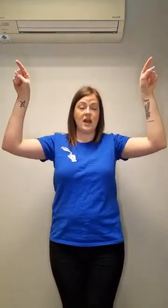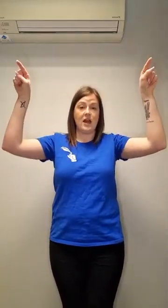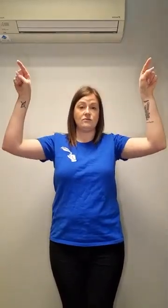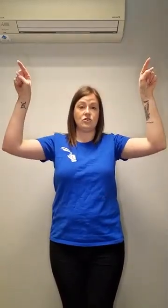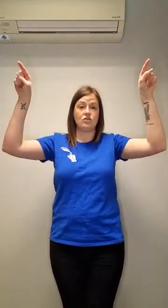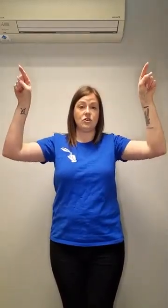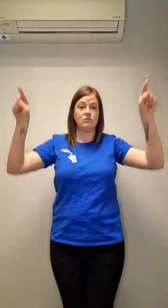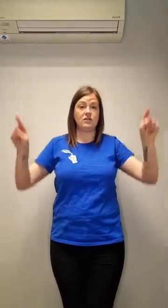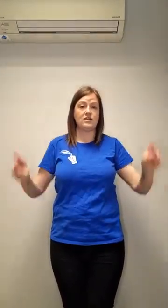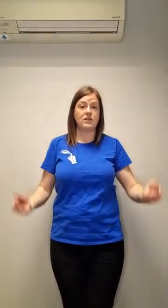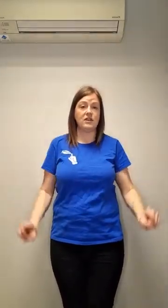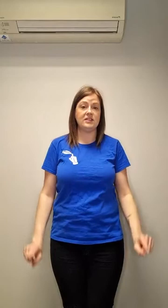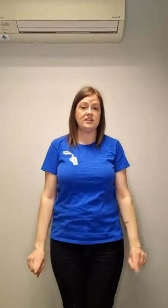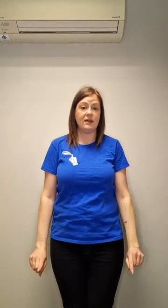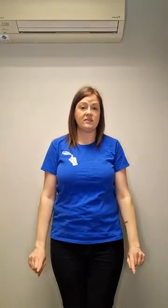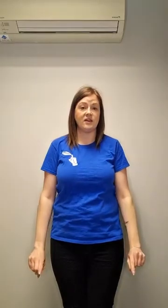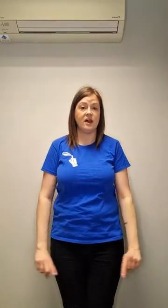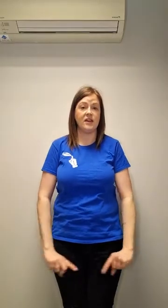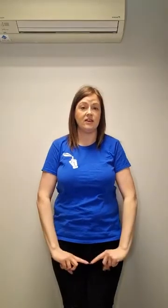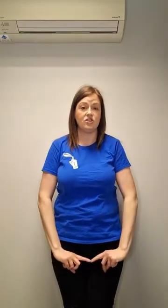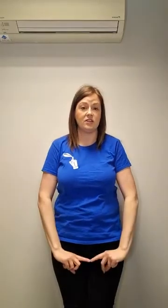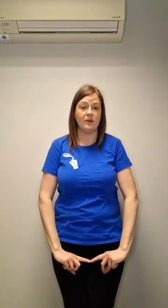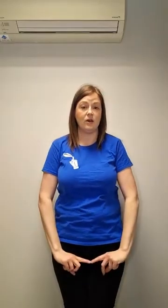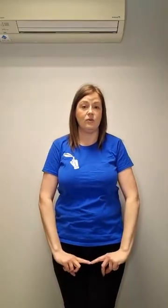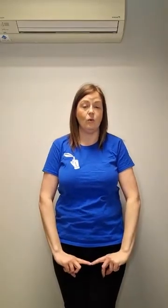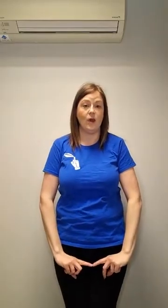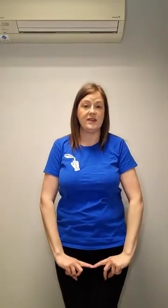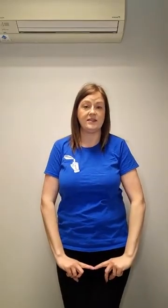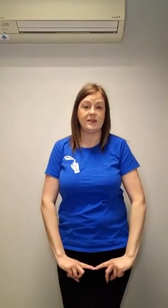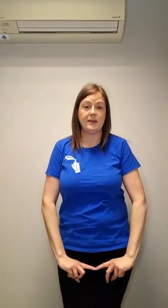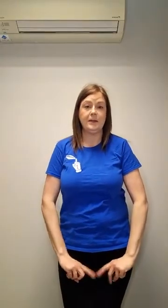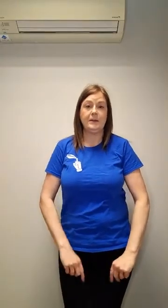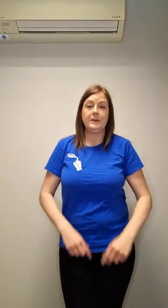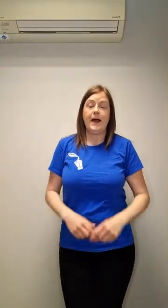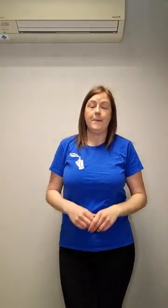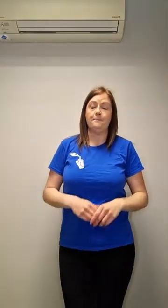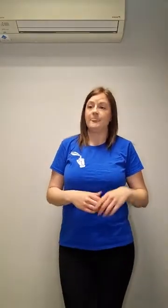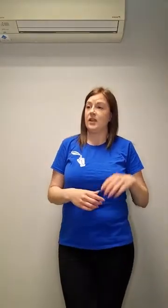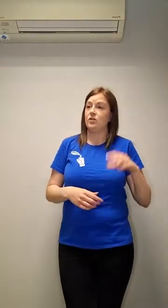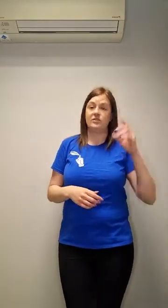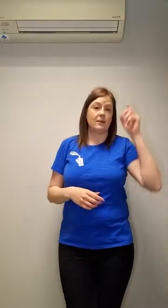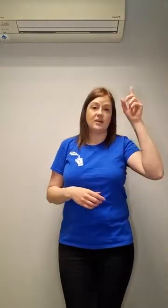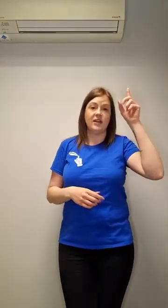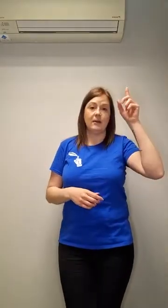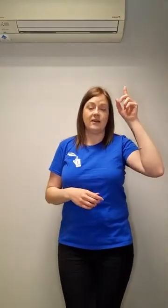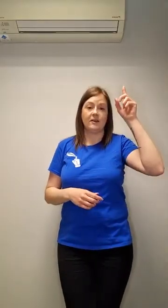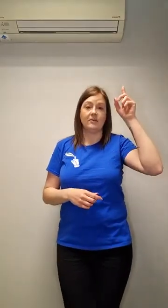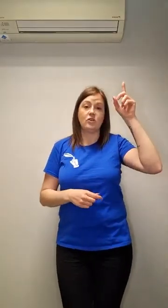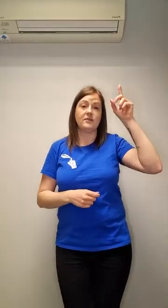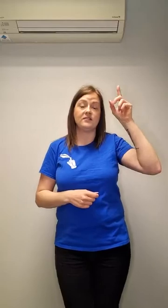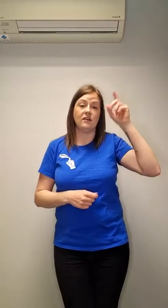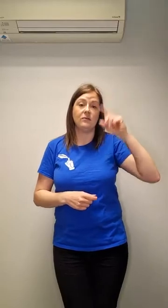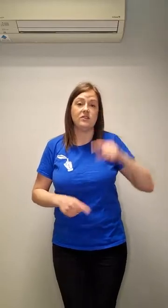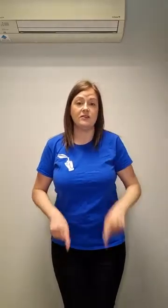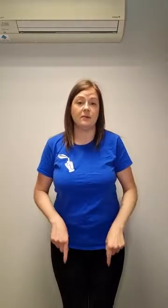out to your shoulders, down the side, and just below your waist. Some can take place up in the top of the signing window, some can